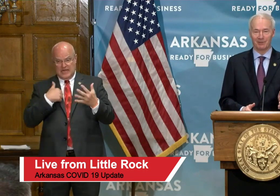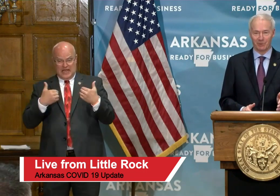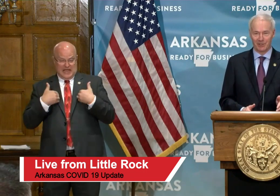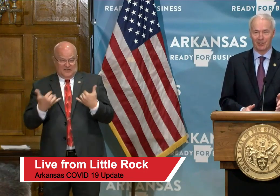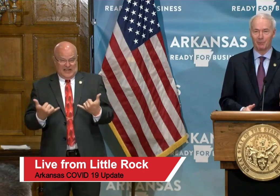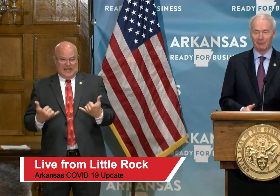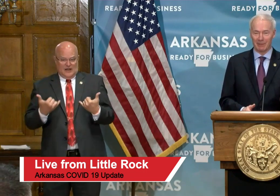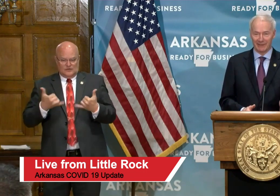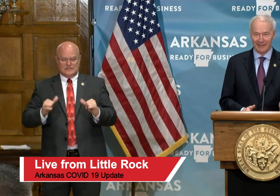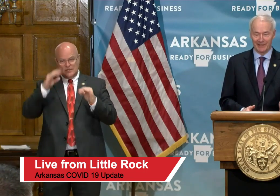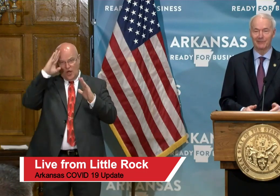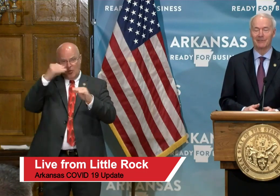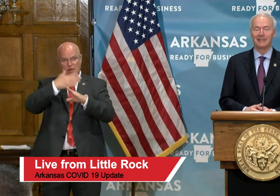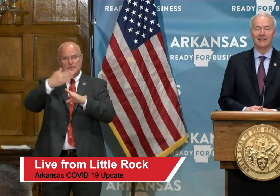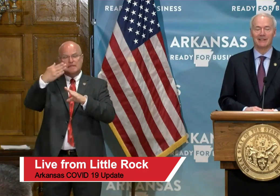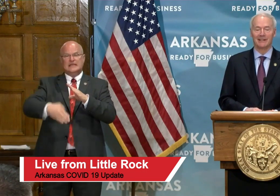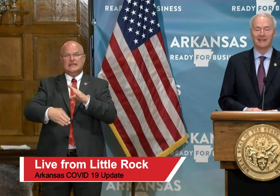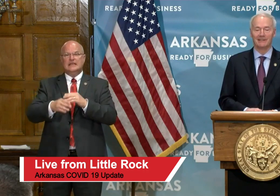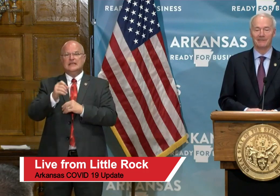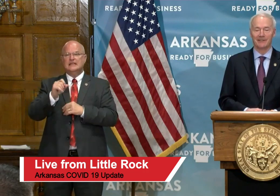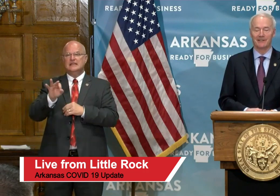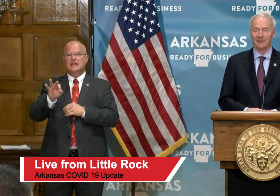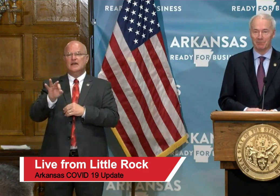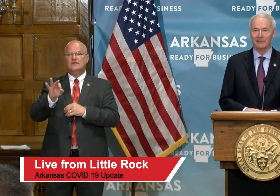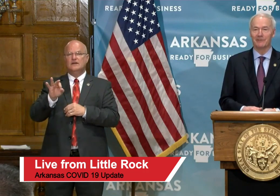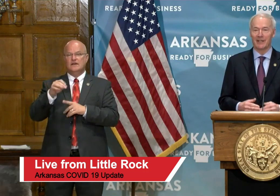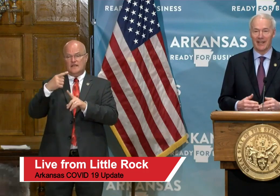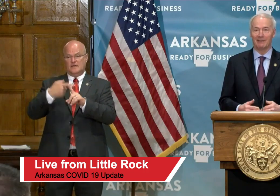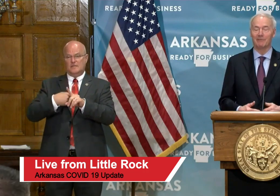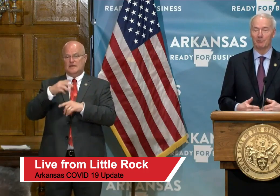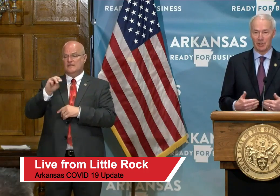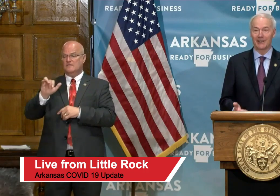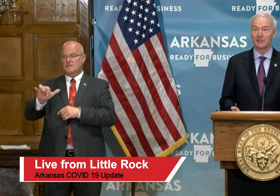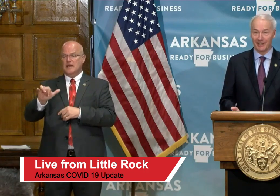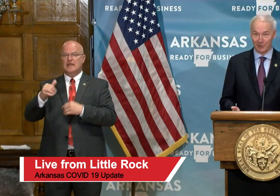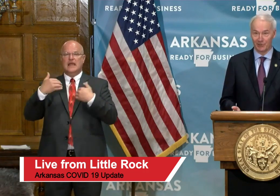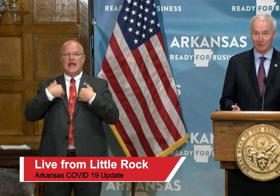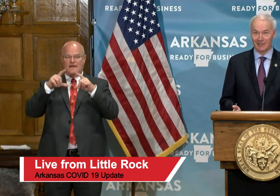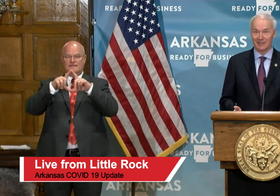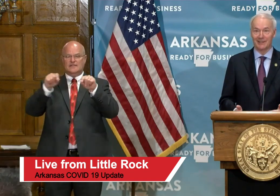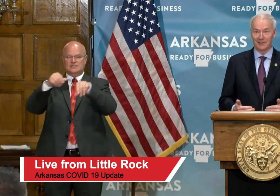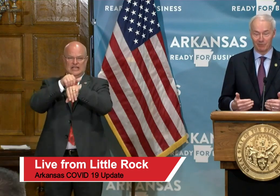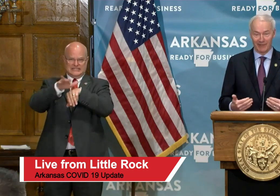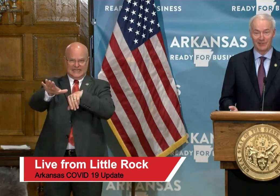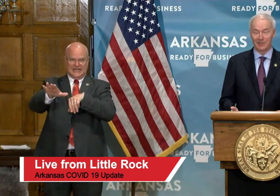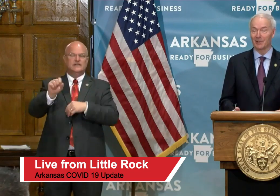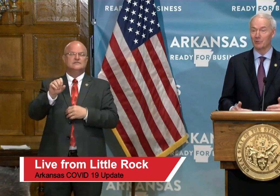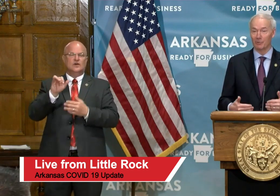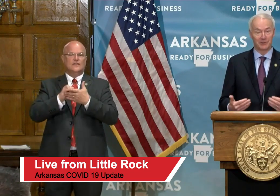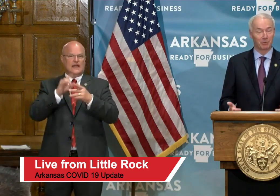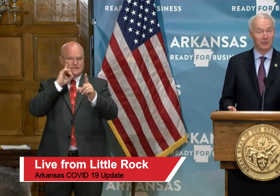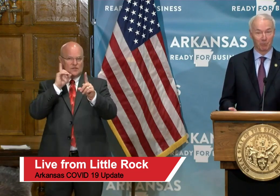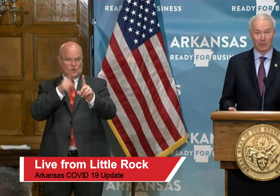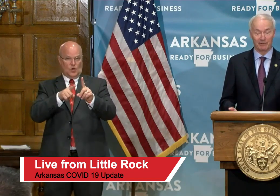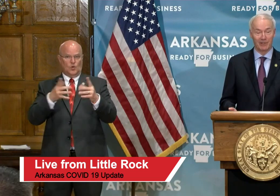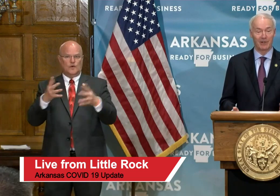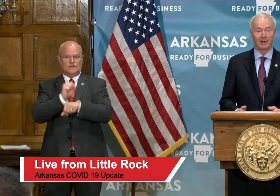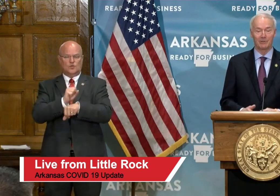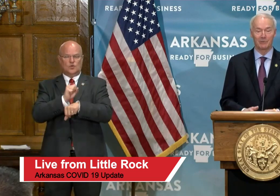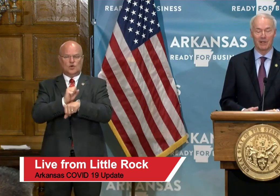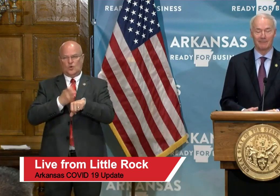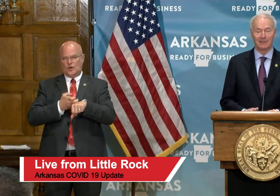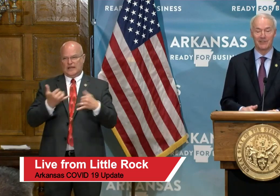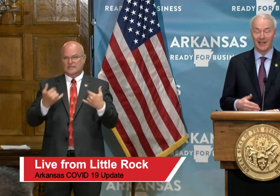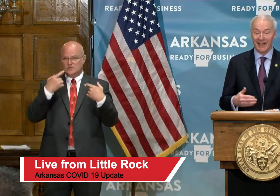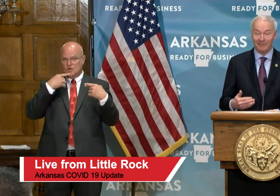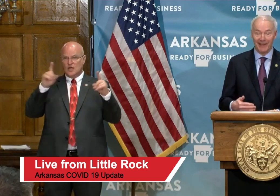have is that we're still hoping by the end of the month to have those checks issued. So that's the goal. That's what they're working very